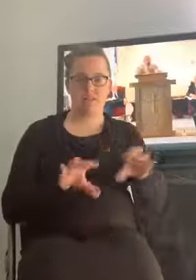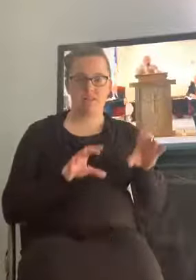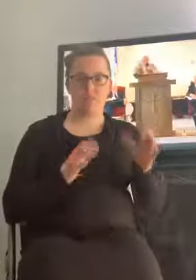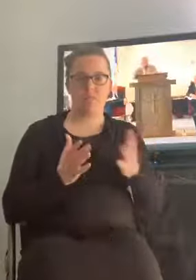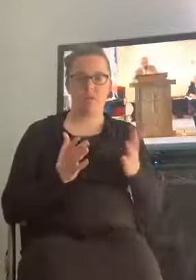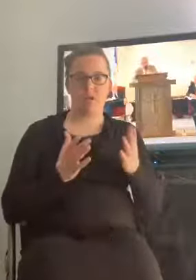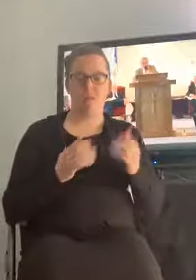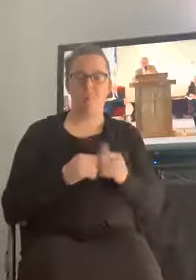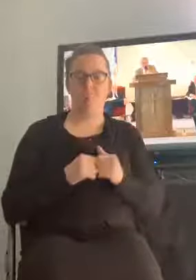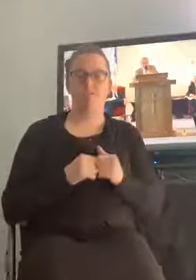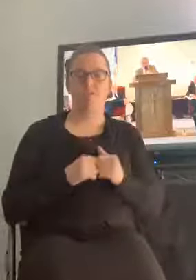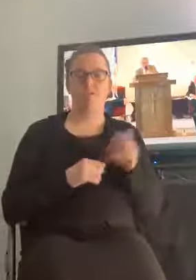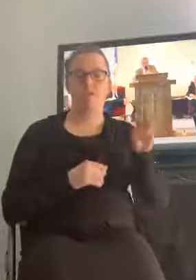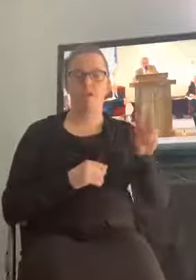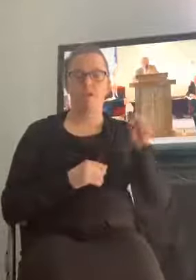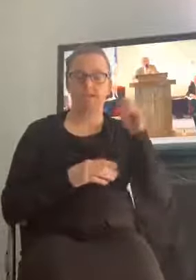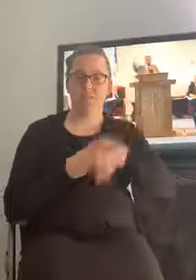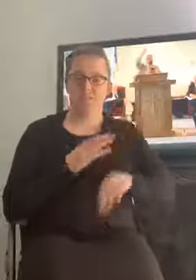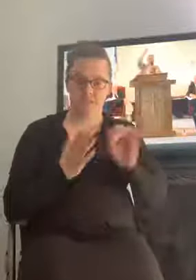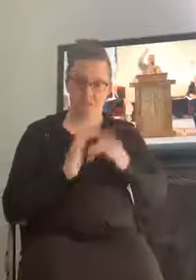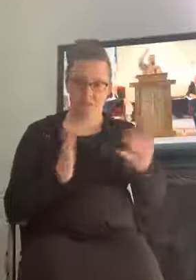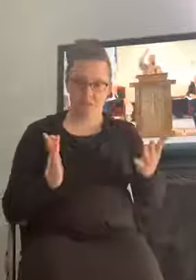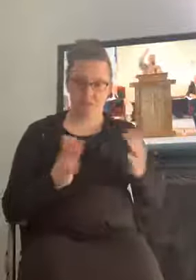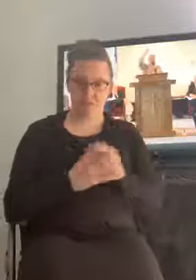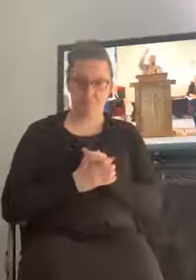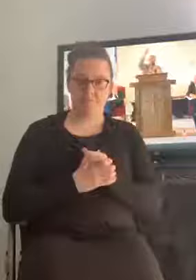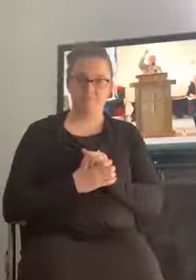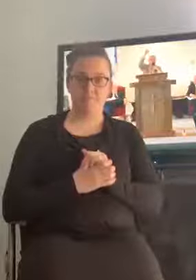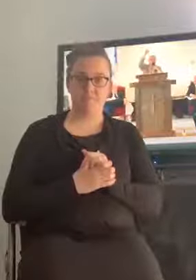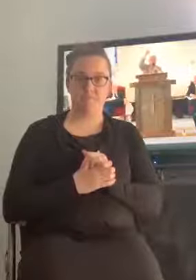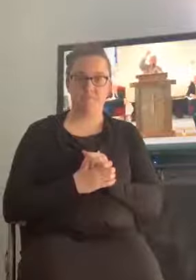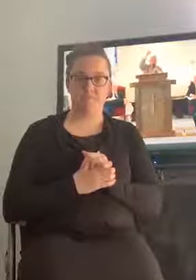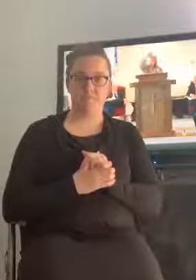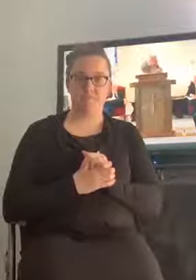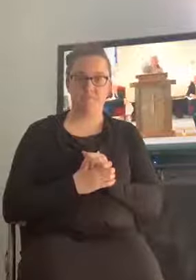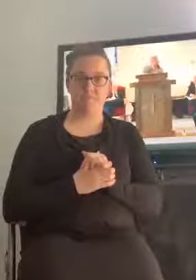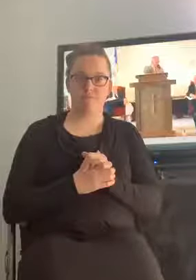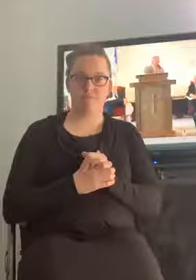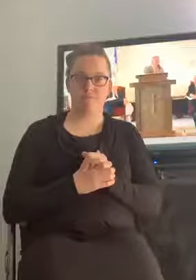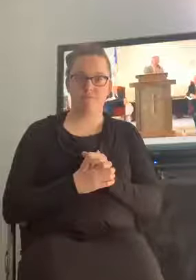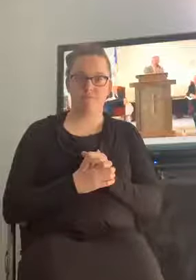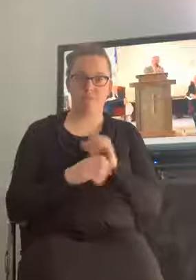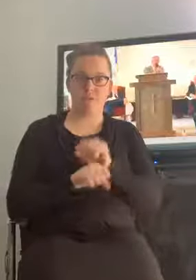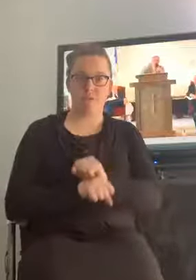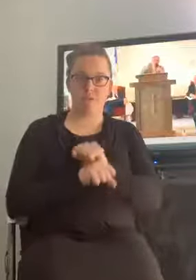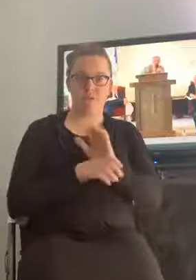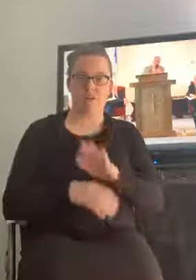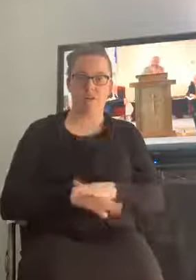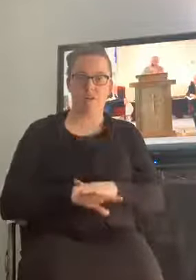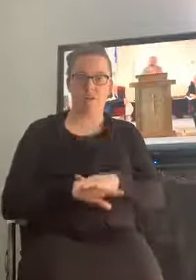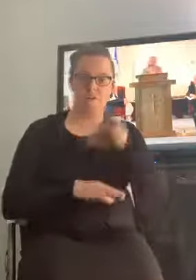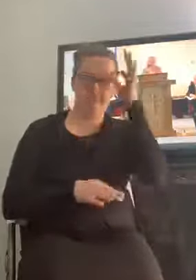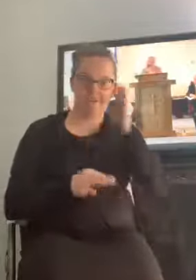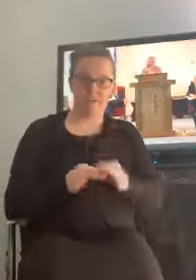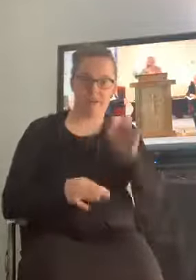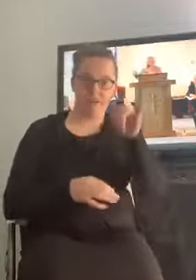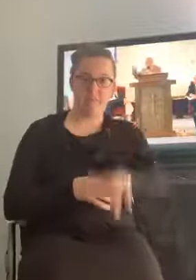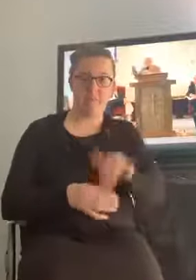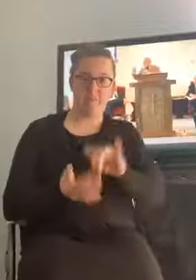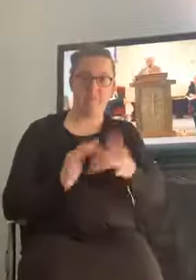acted out his faith, yes, then was that Word